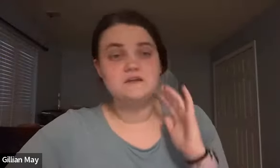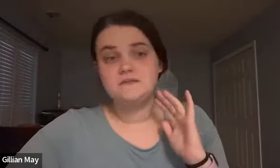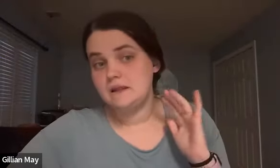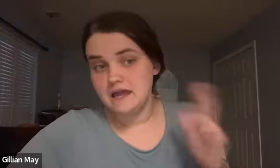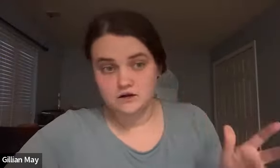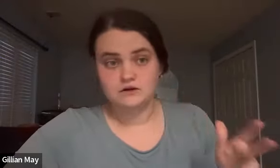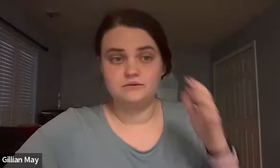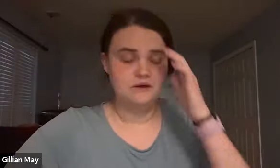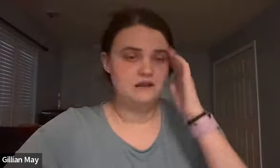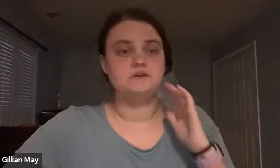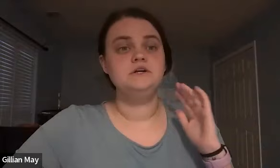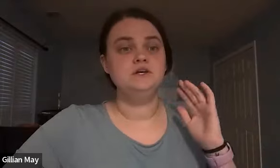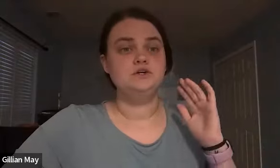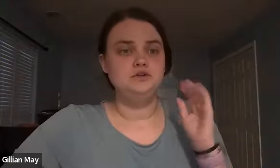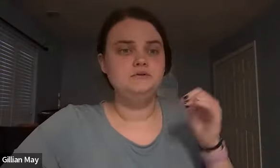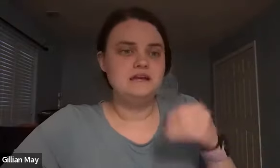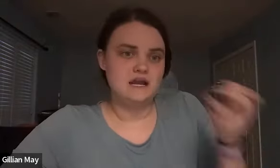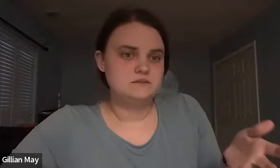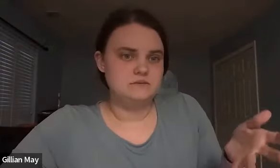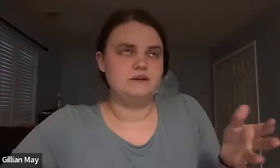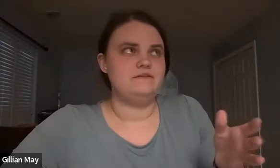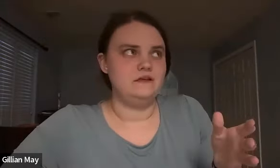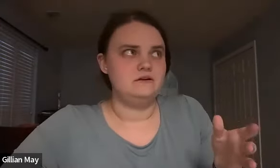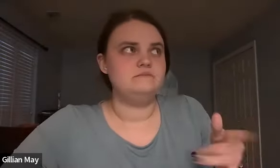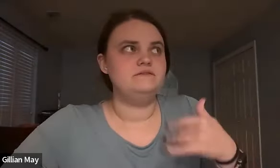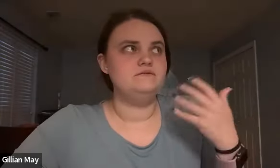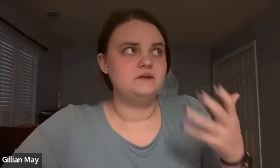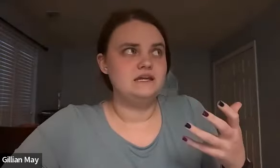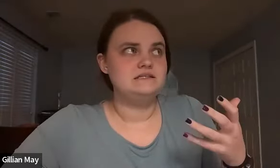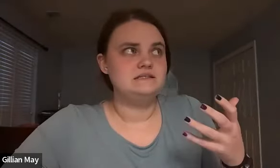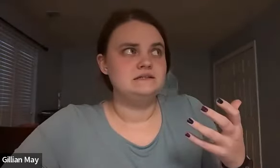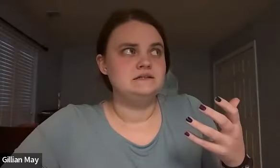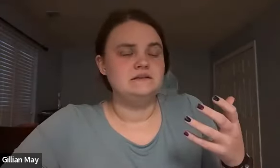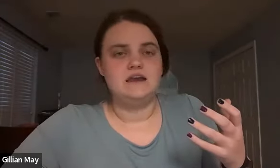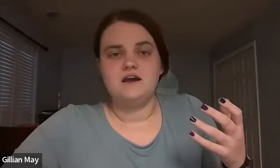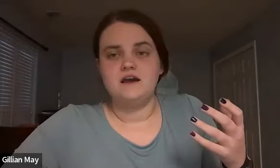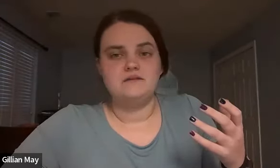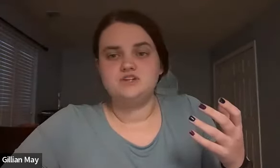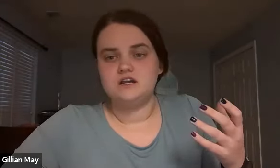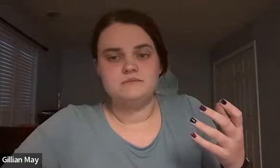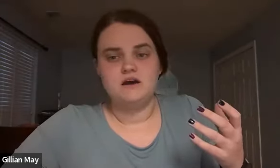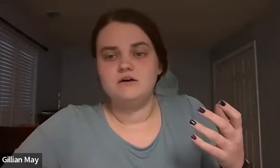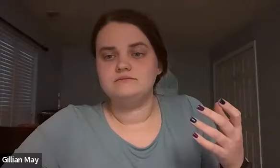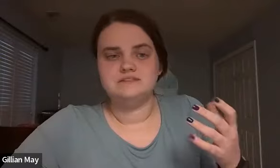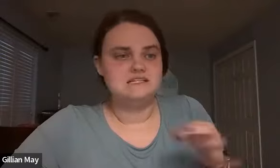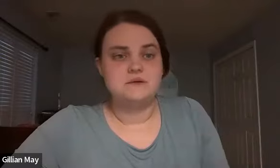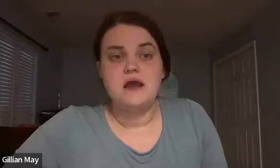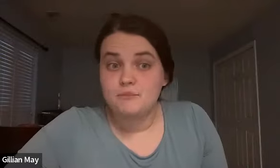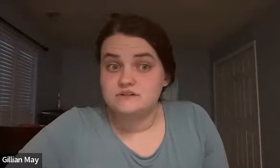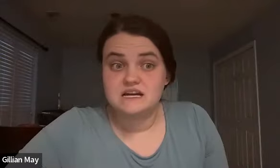the letter or whatever, you can ask people, not the letter. But if you forget, like I'm talking about a sentence about apples and I